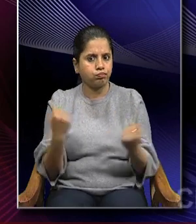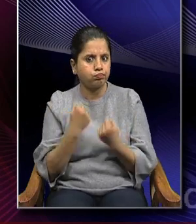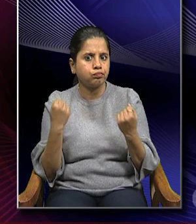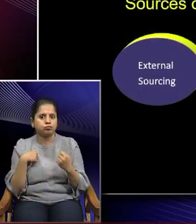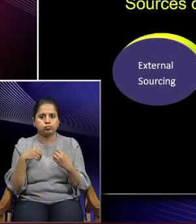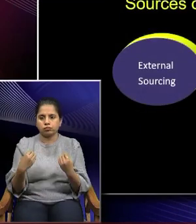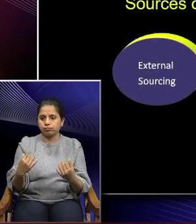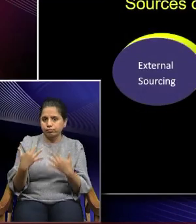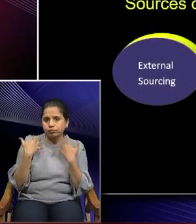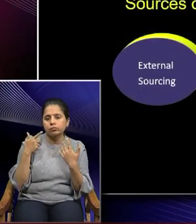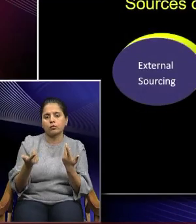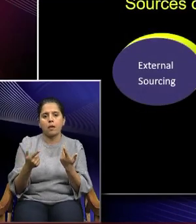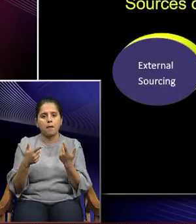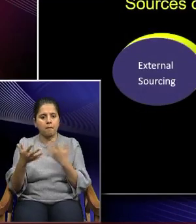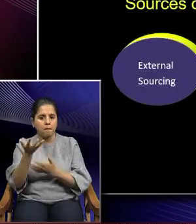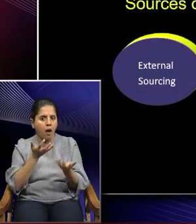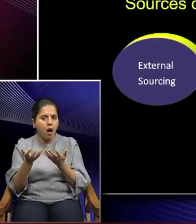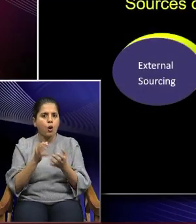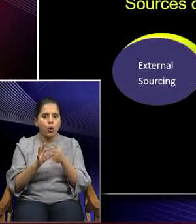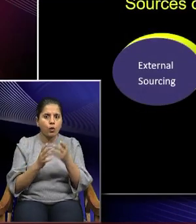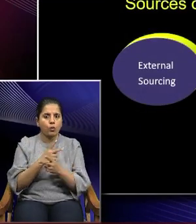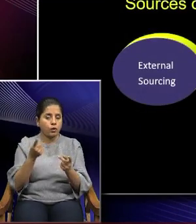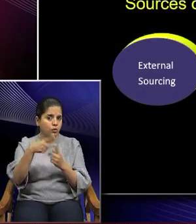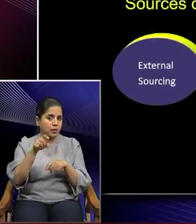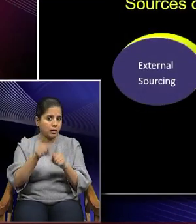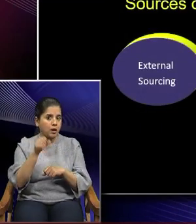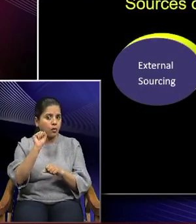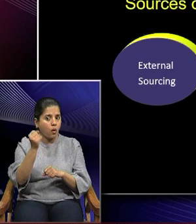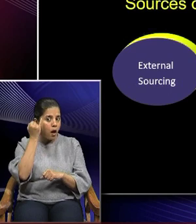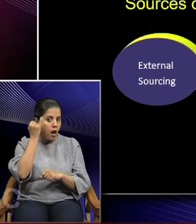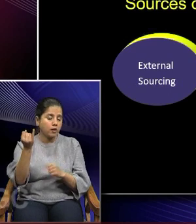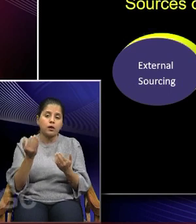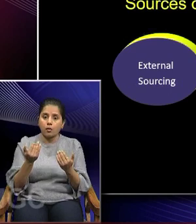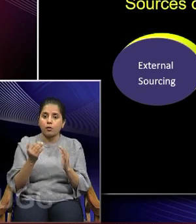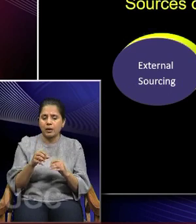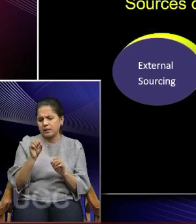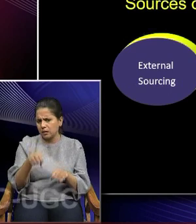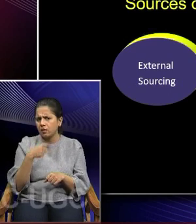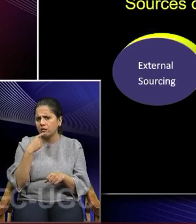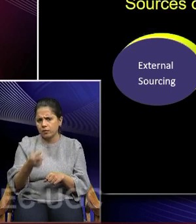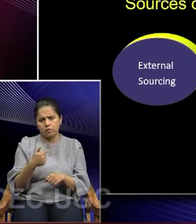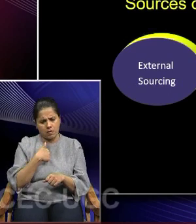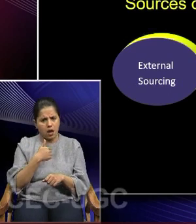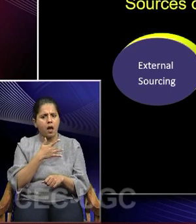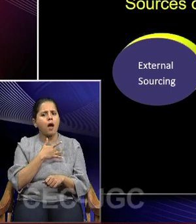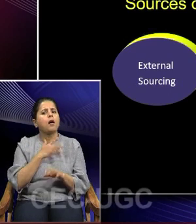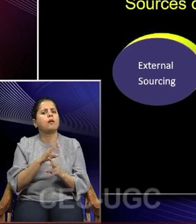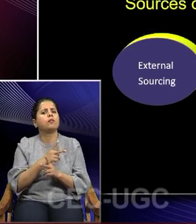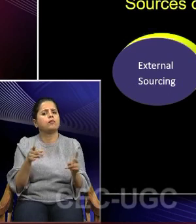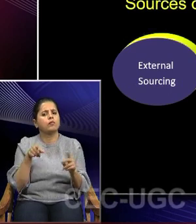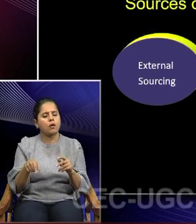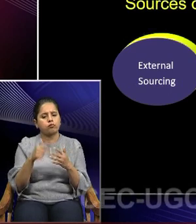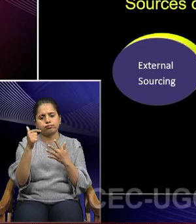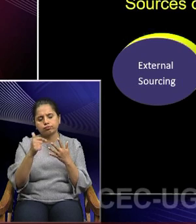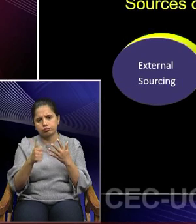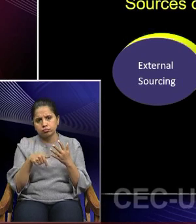enlightened marketing organization, you can also come up with your own idea that yes, it is my habit, it is the order of